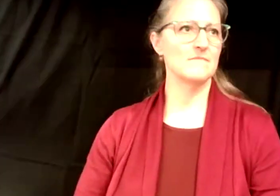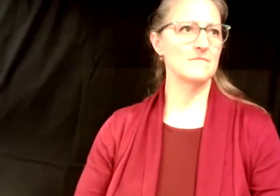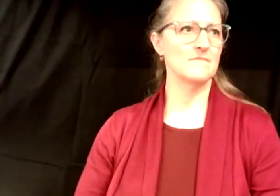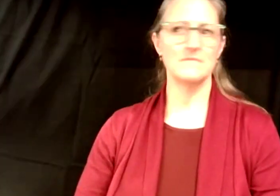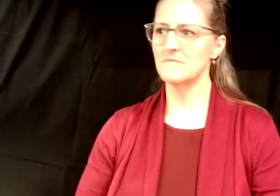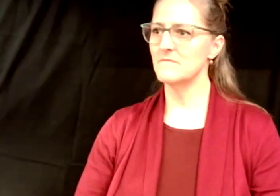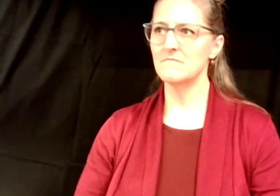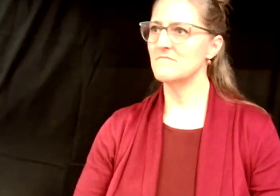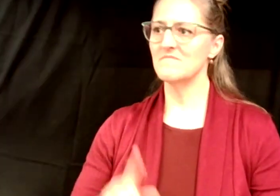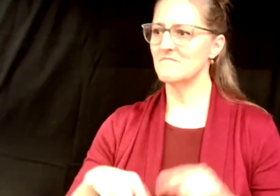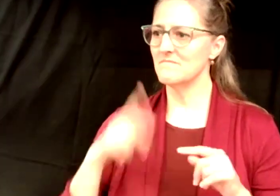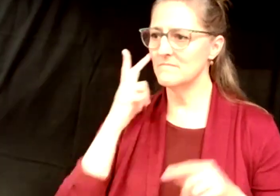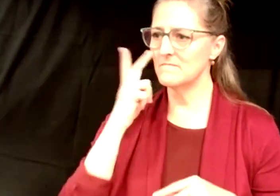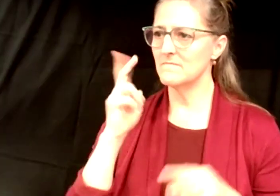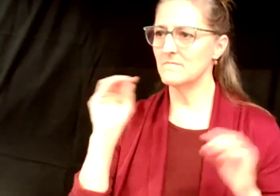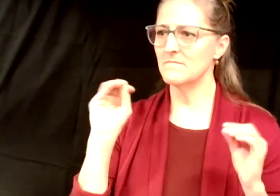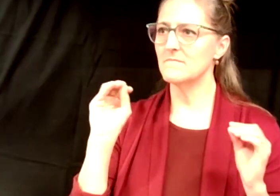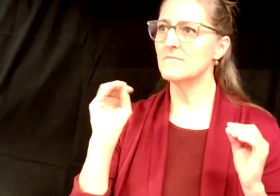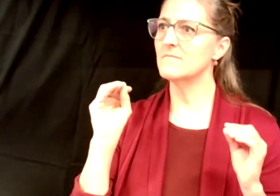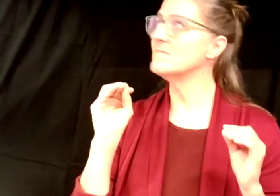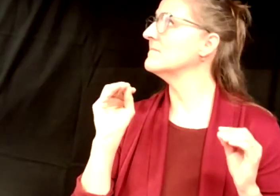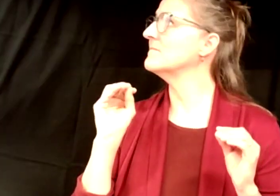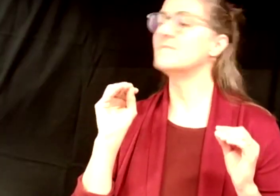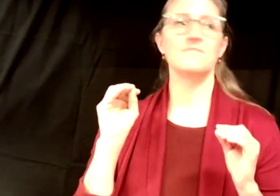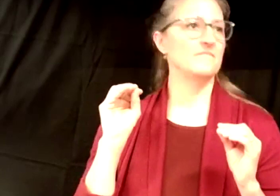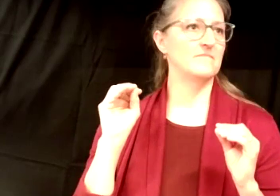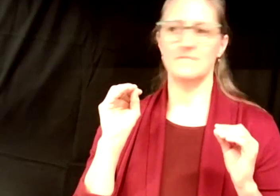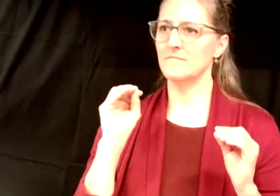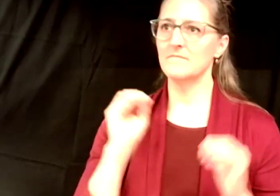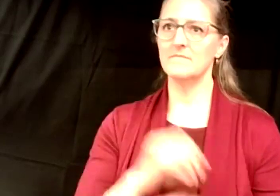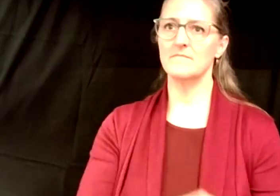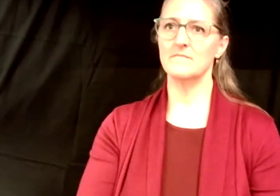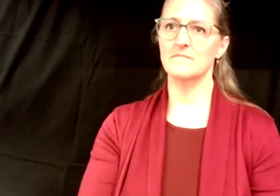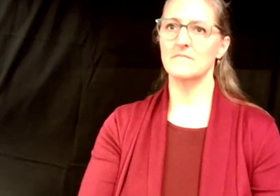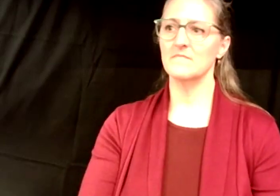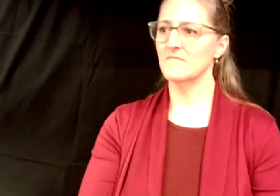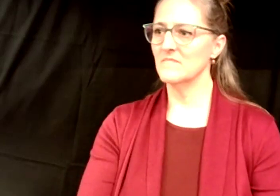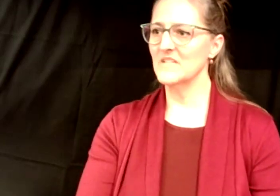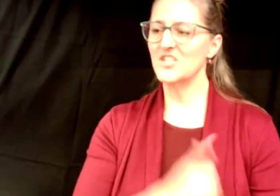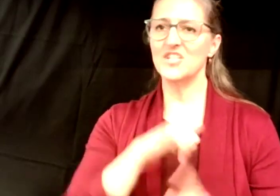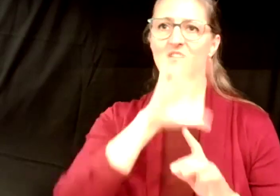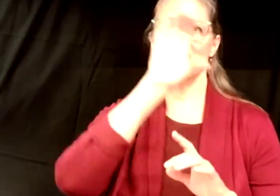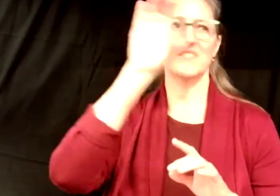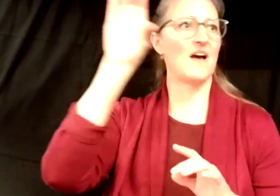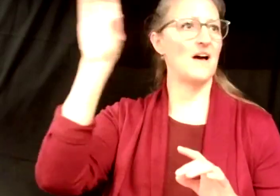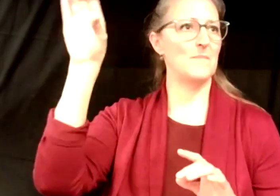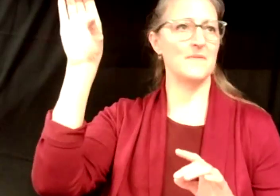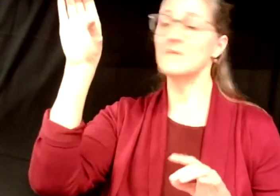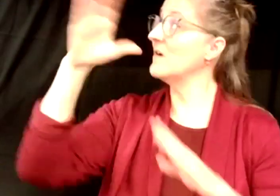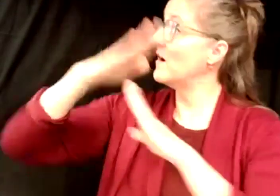Hey, y'all, again, thank you for all the work that you're doing. It's pretty incredible and it's complex. Can you